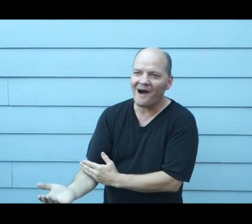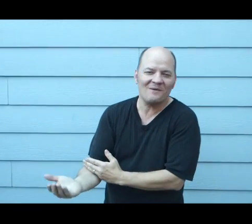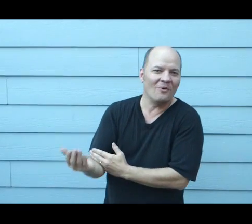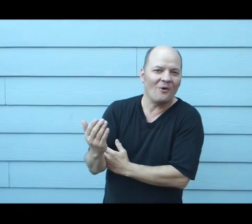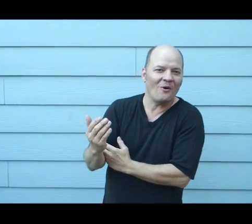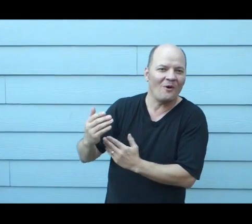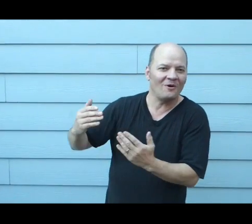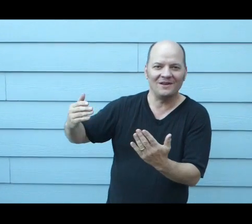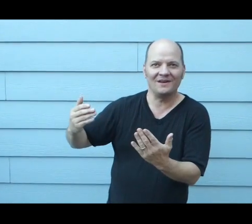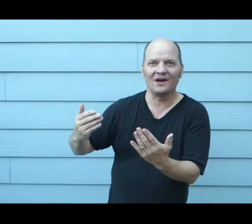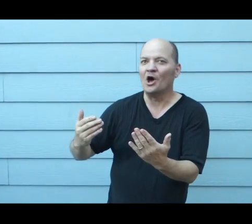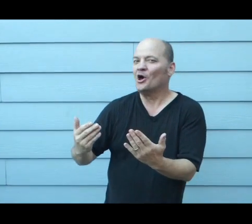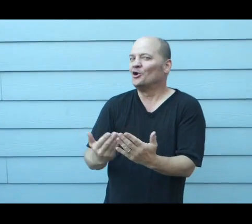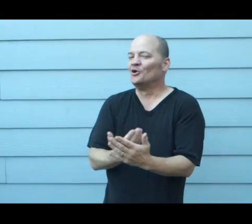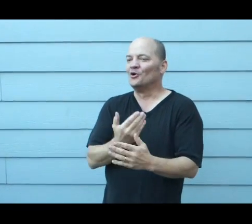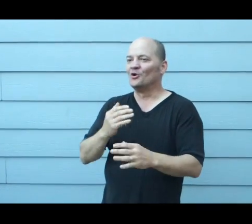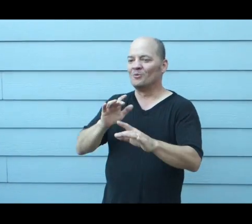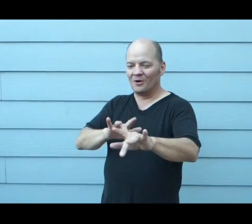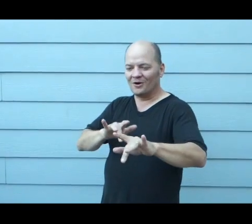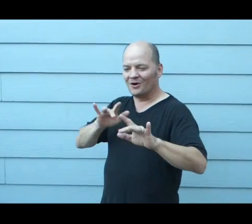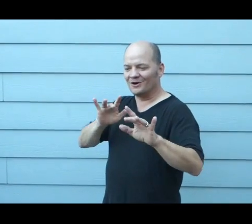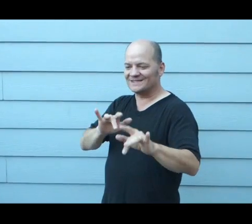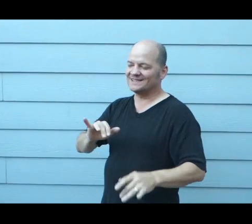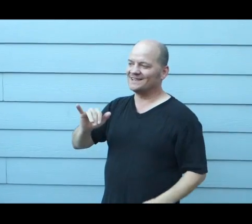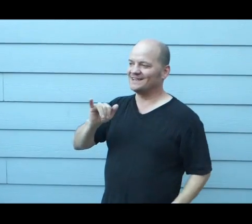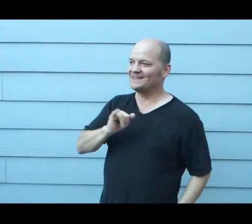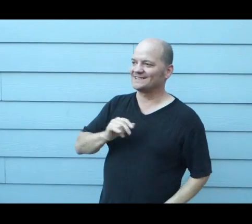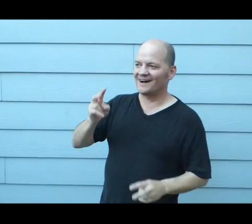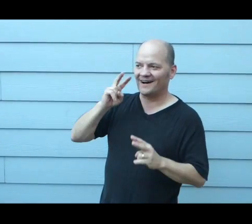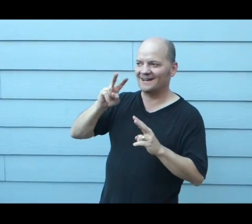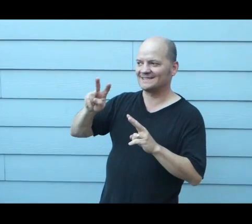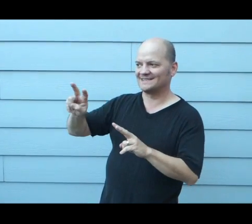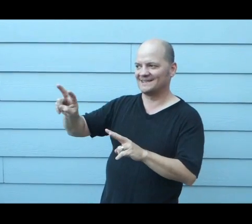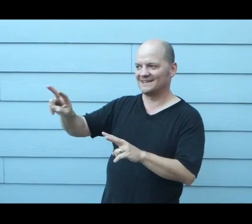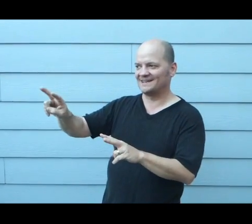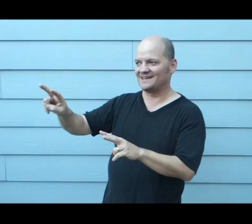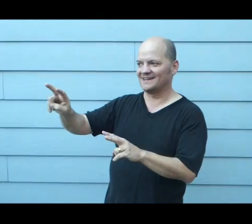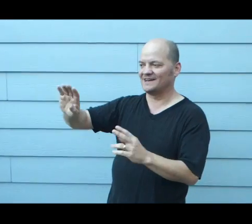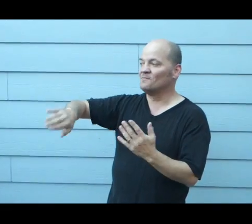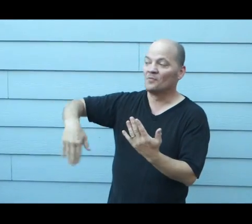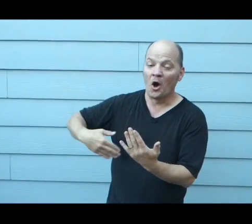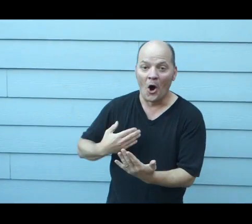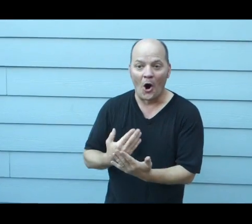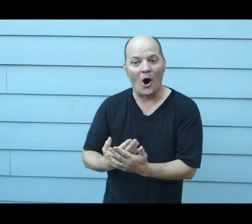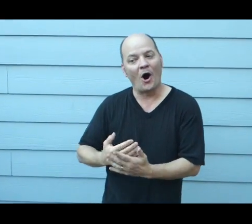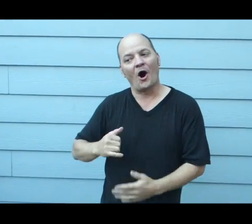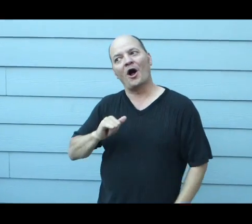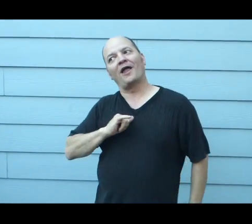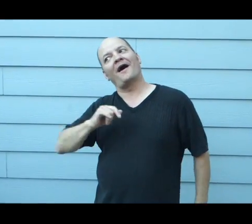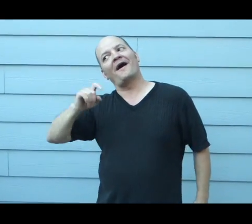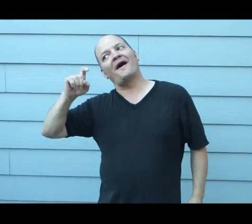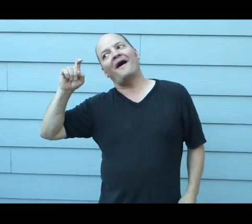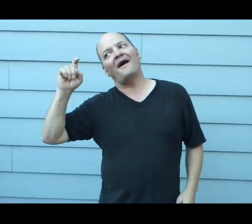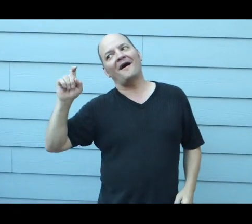by morning, new mercies I see. All I